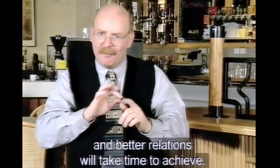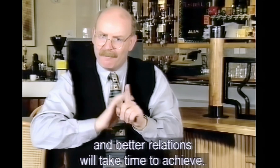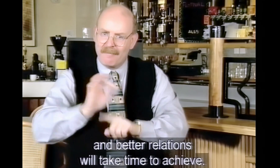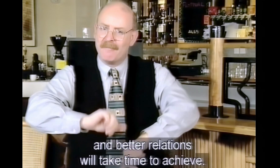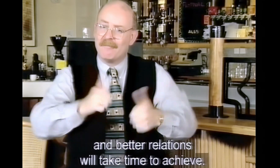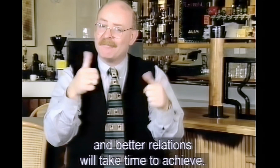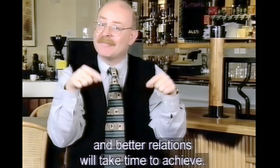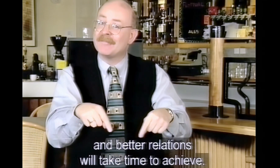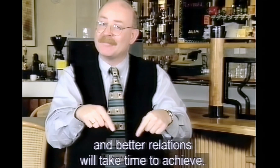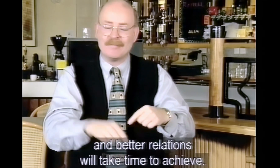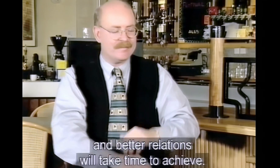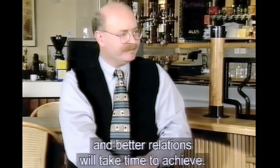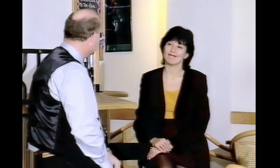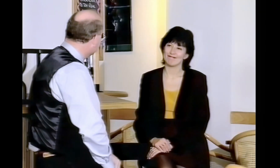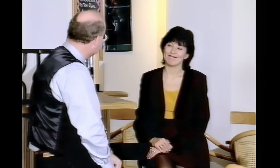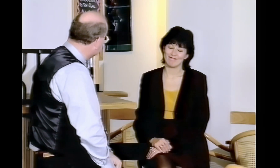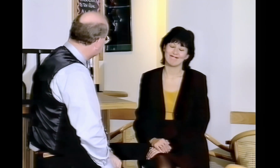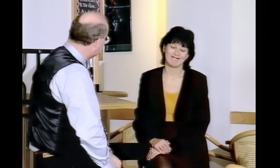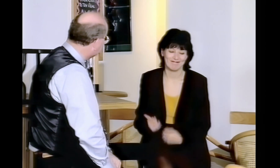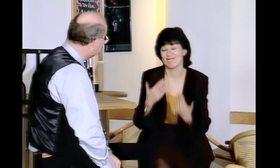will take time to achieve. Thanks, Clark.